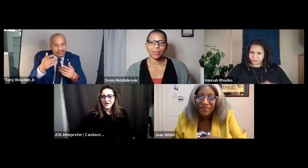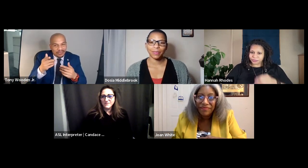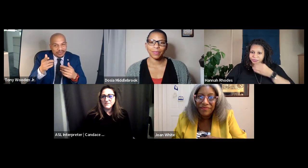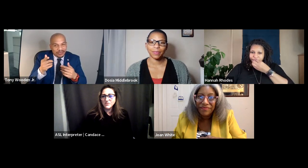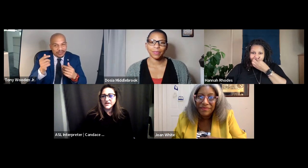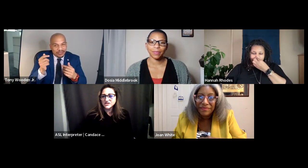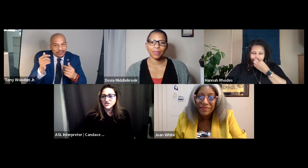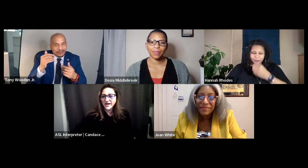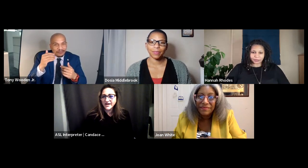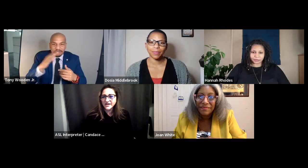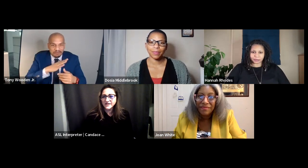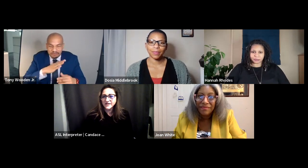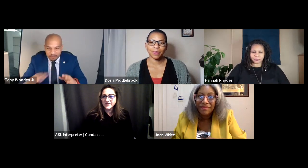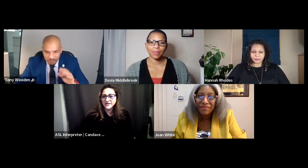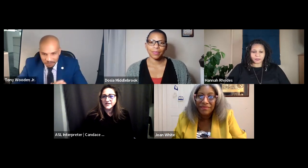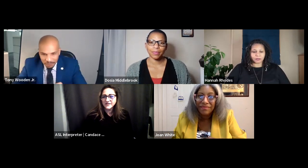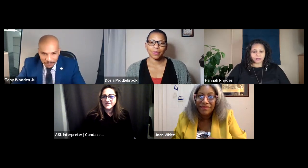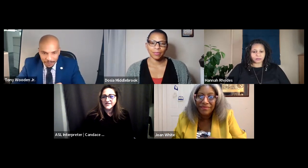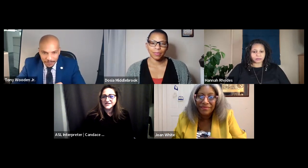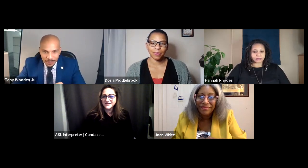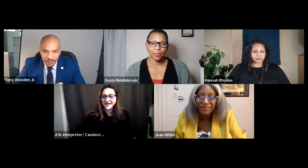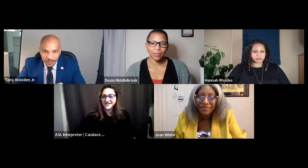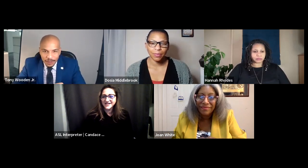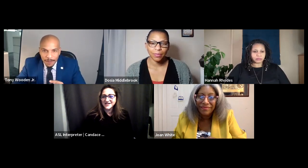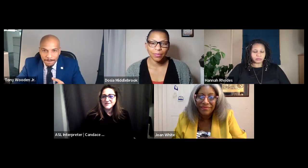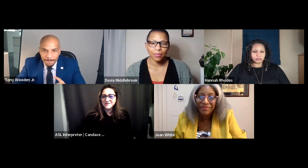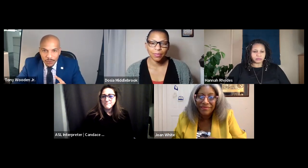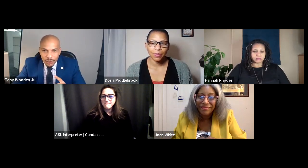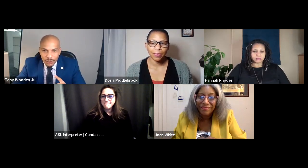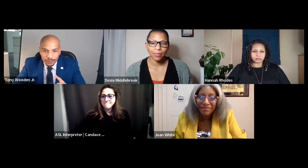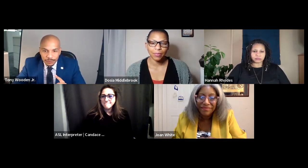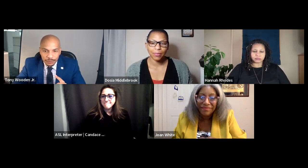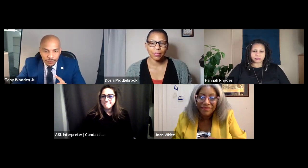Okay, maybe we can try again. That's fine.